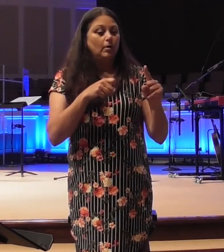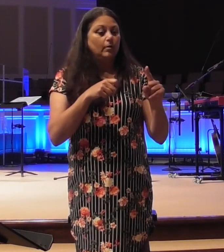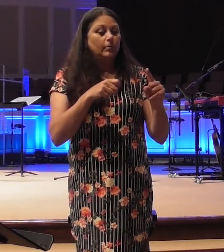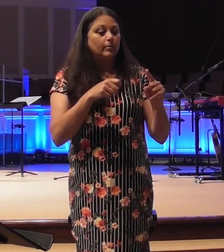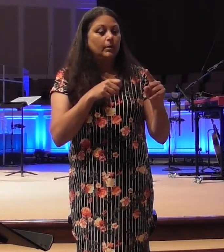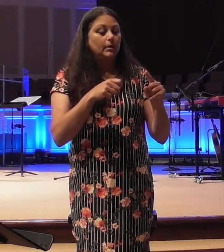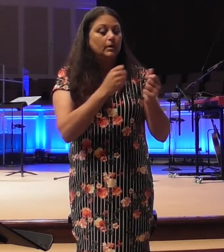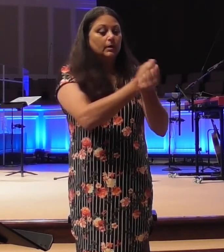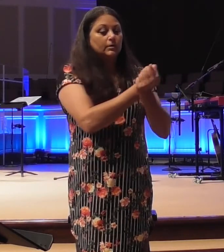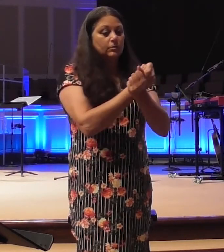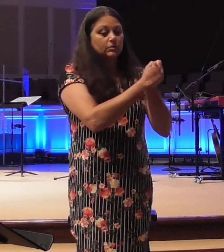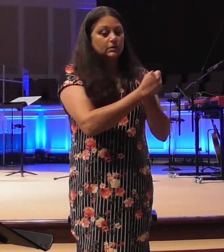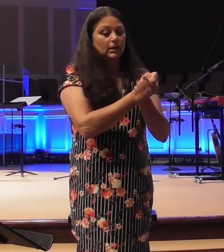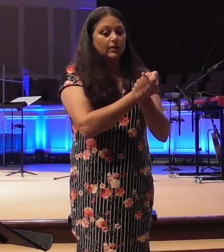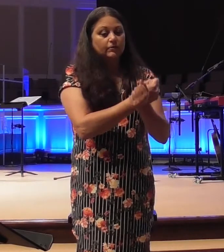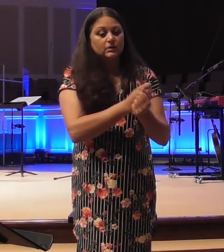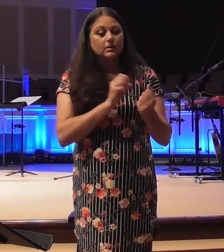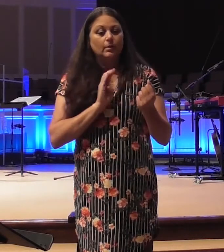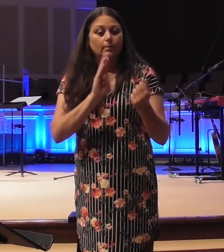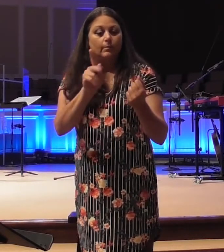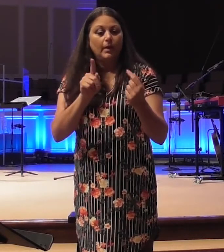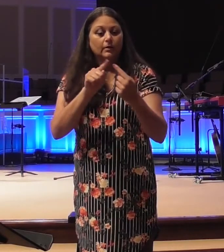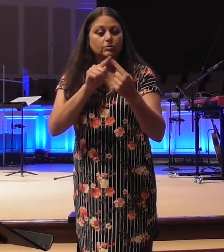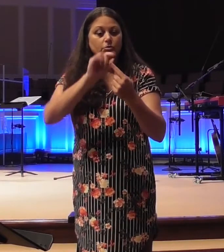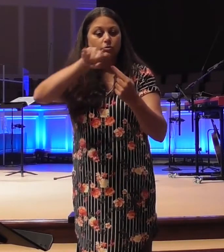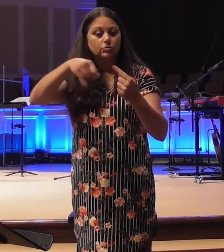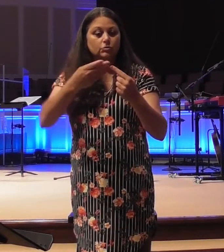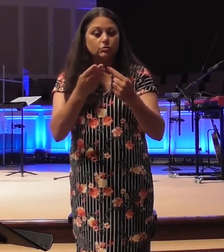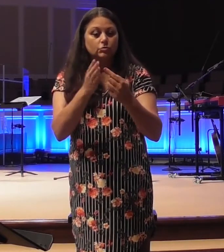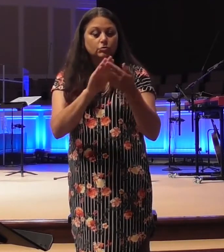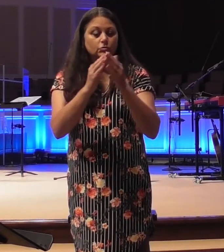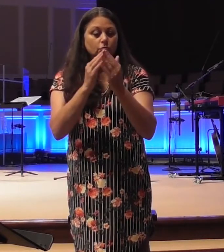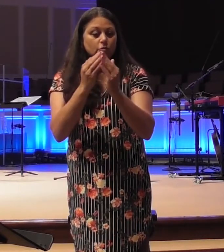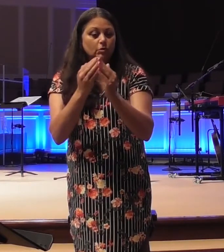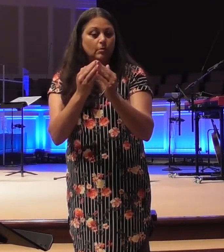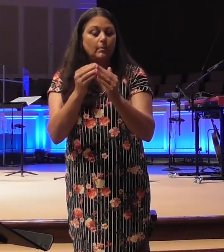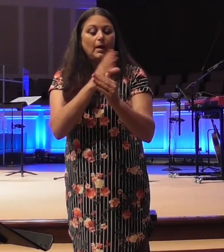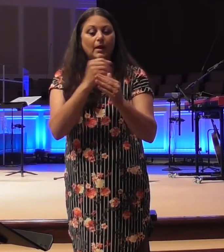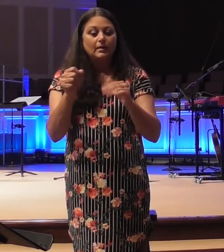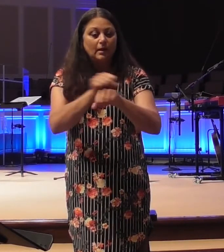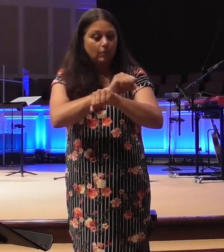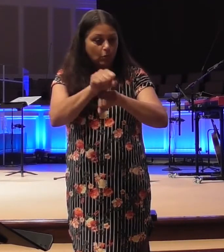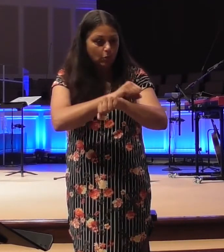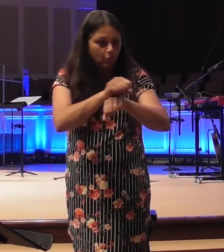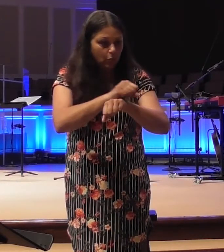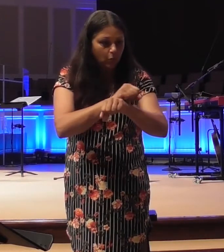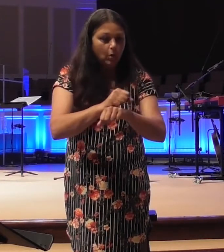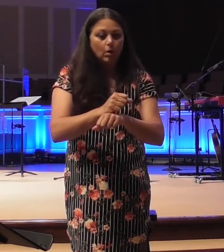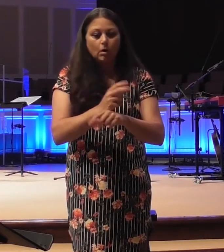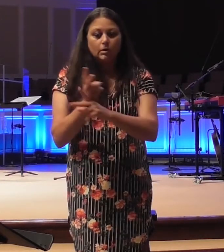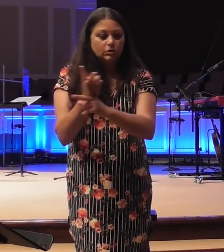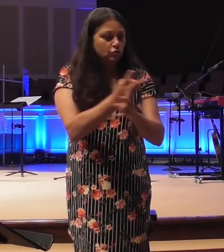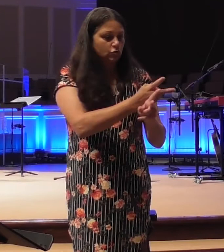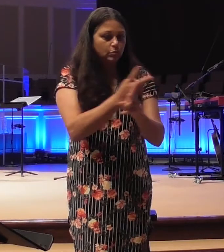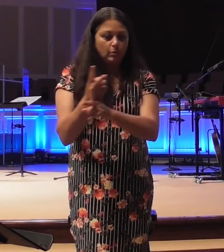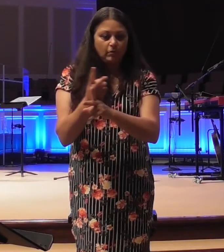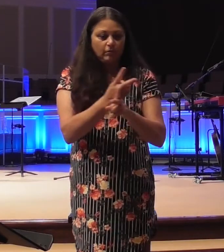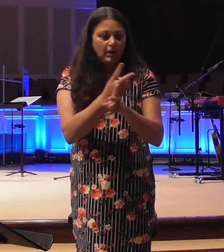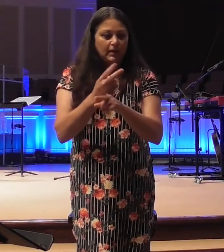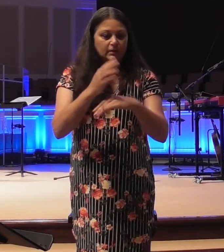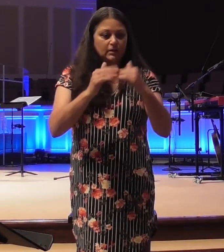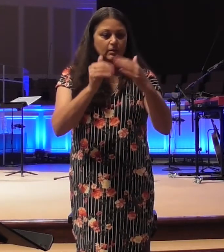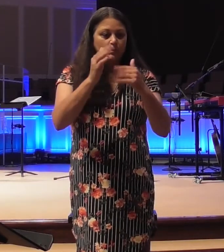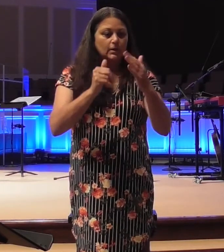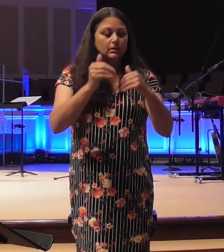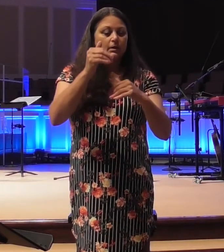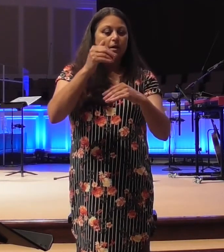the Levites from 20 years and older to oversee the work of the house of the Lord. And when Jeshua, with his